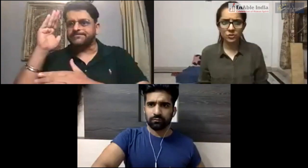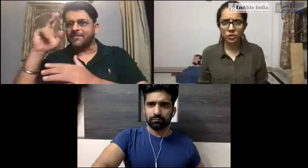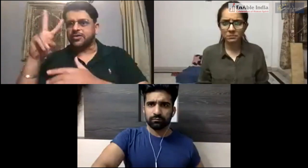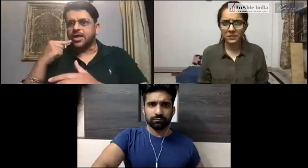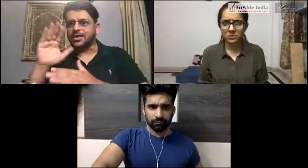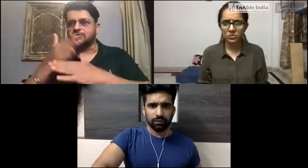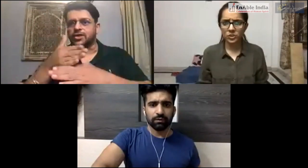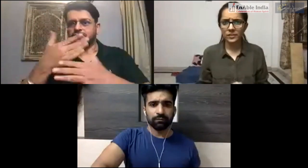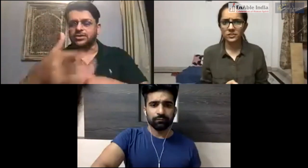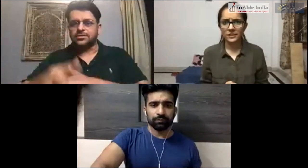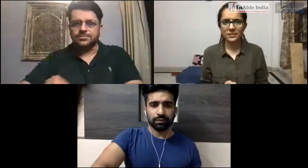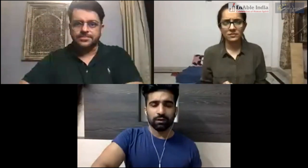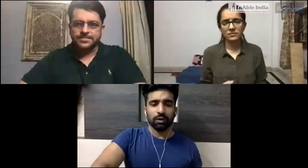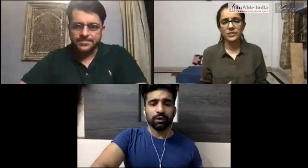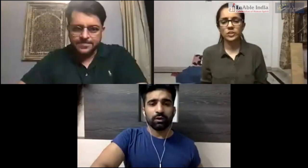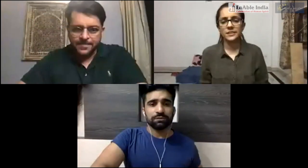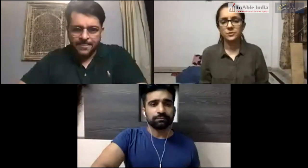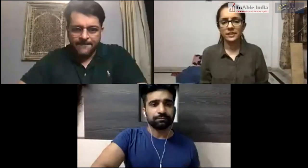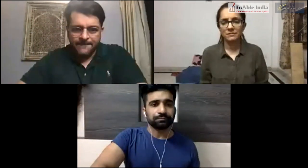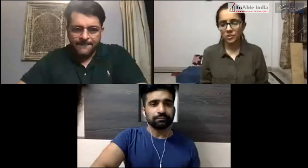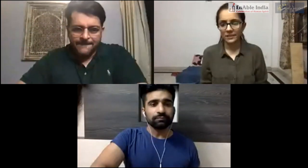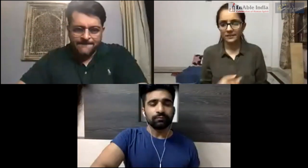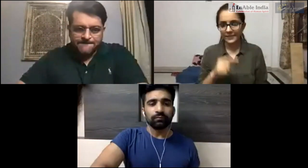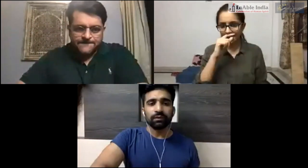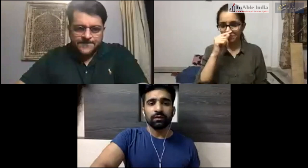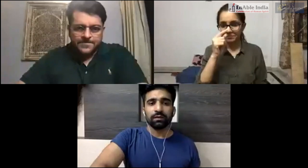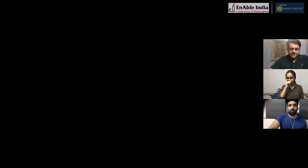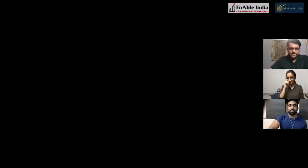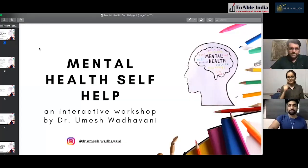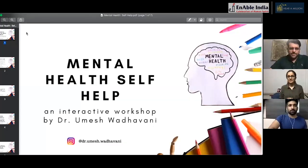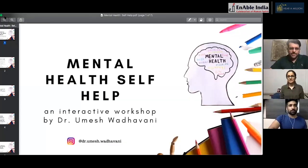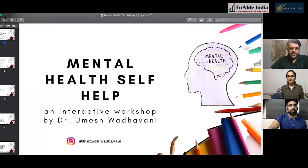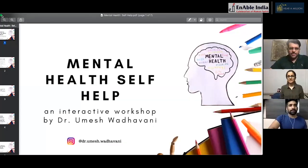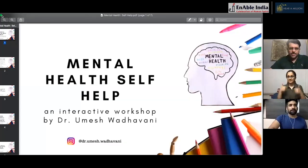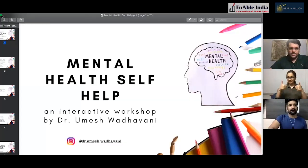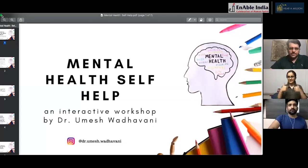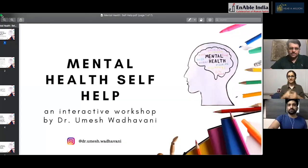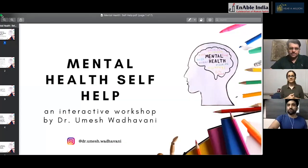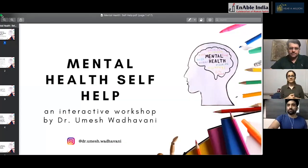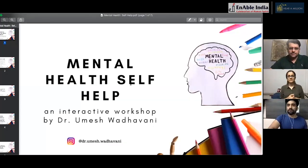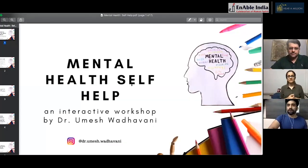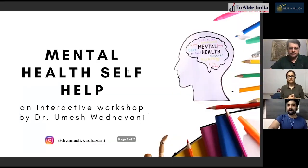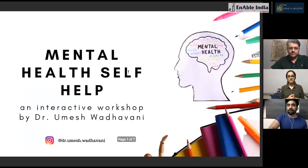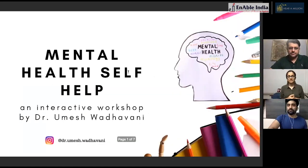Yeah, you should be able to share your screen. Okay, Vaishali, you can give the sharing rights. awesome. All right.